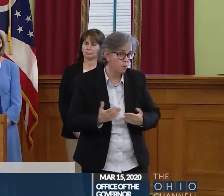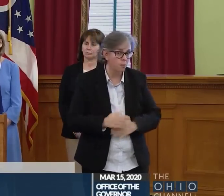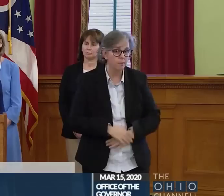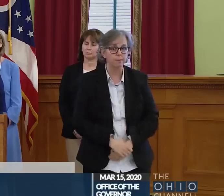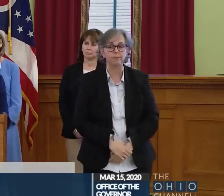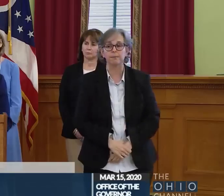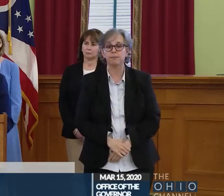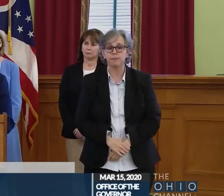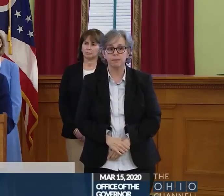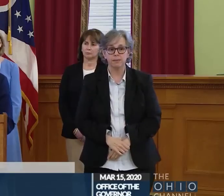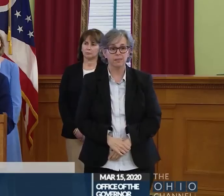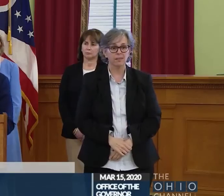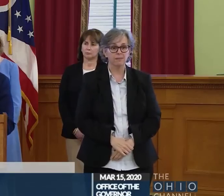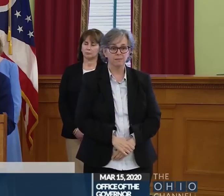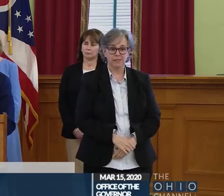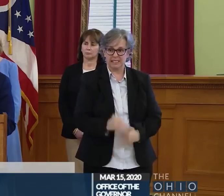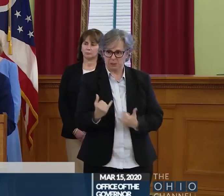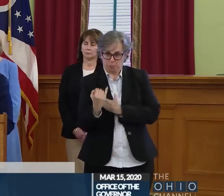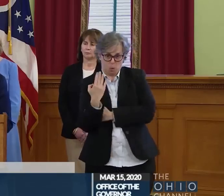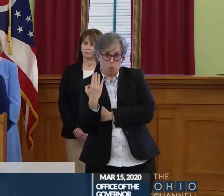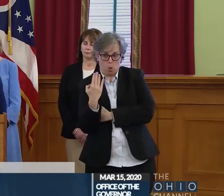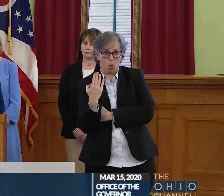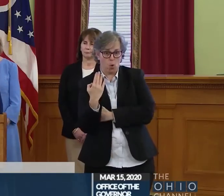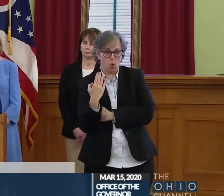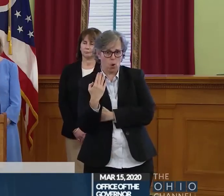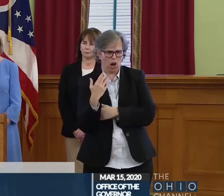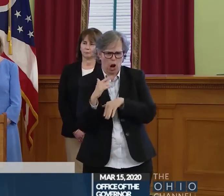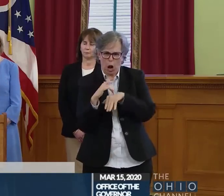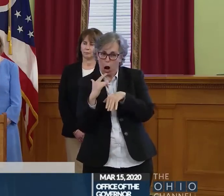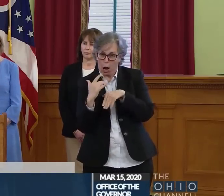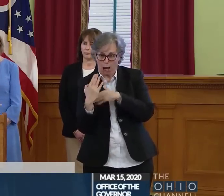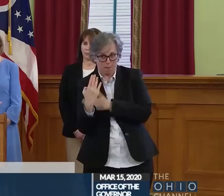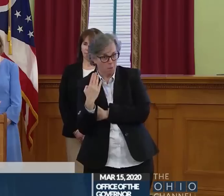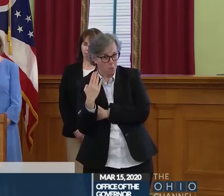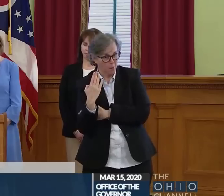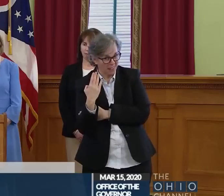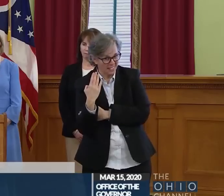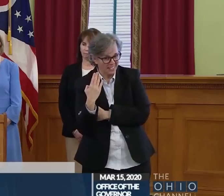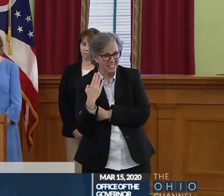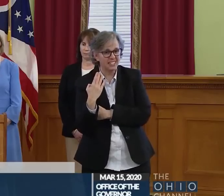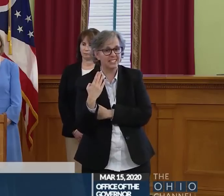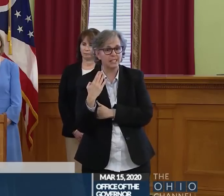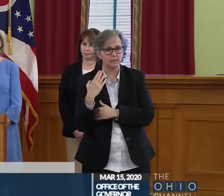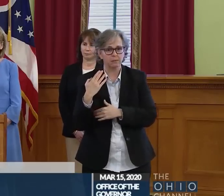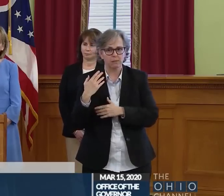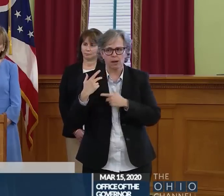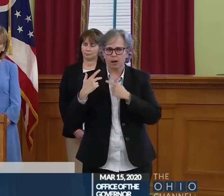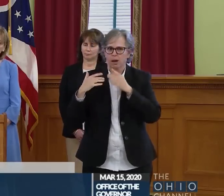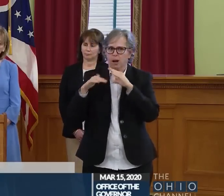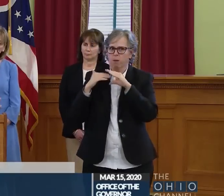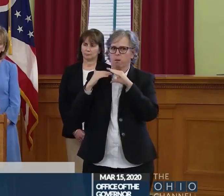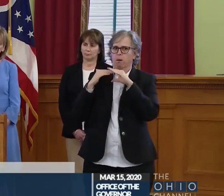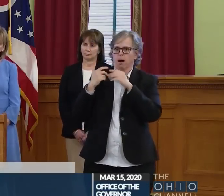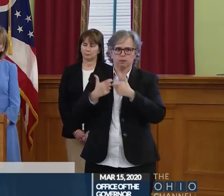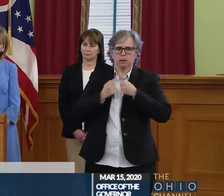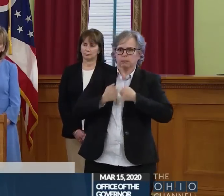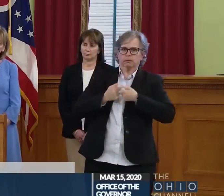This morning, pretty early, I started getting some emails and texts from